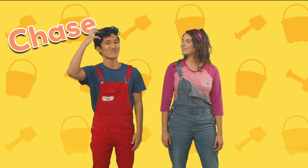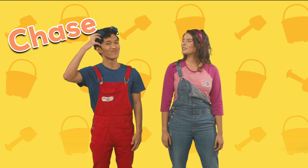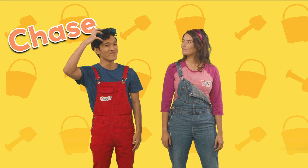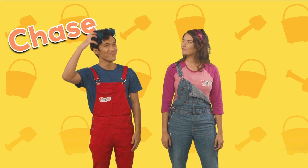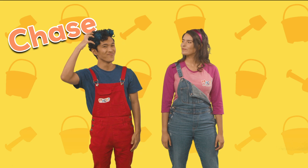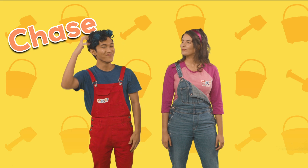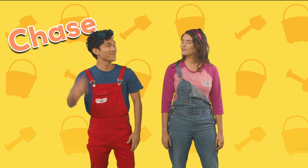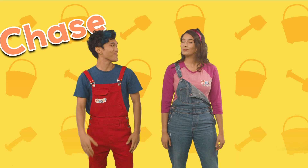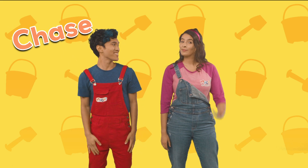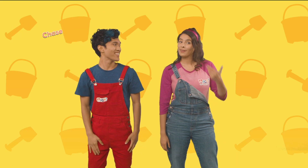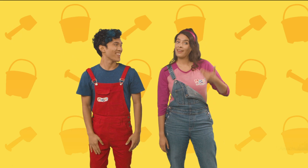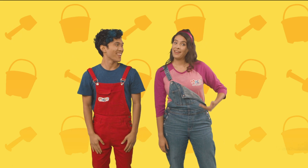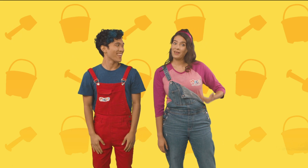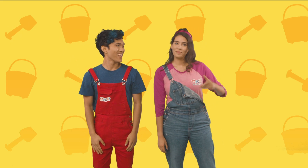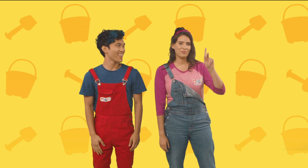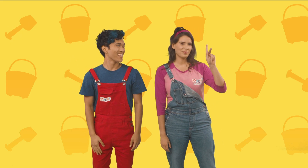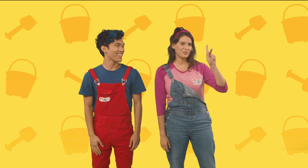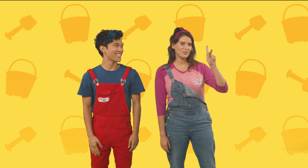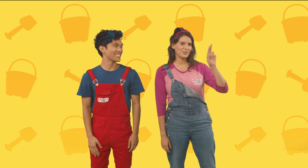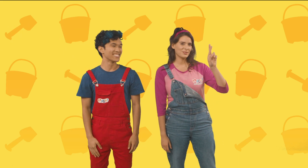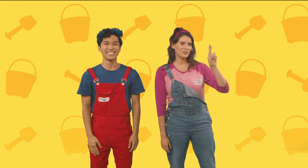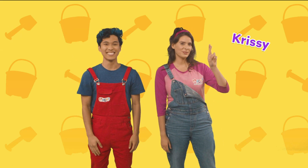Chase. And it's me, Chrissy.